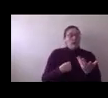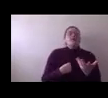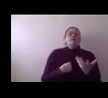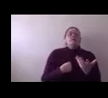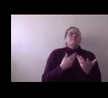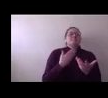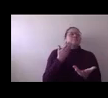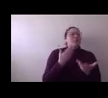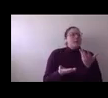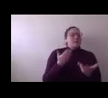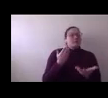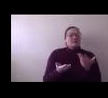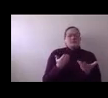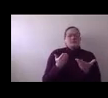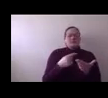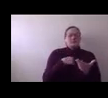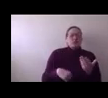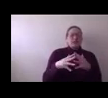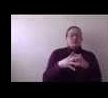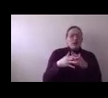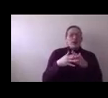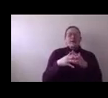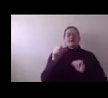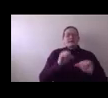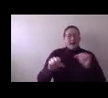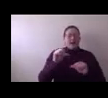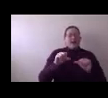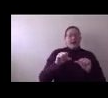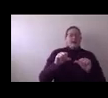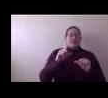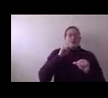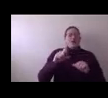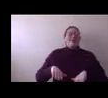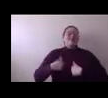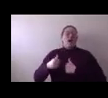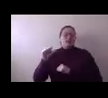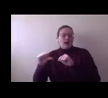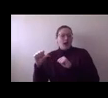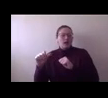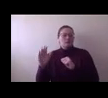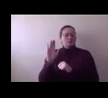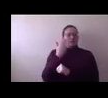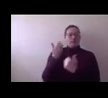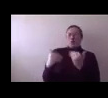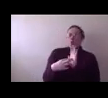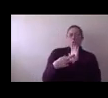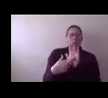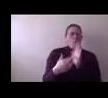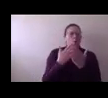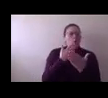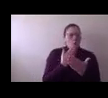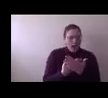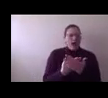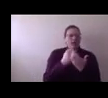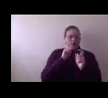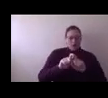maybe Chinese American scientists in the life sciences seem to be well represented in this panel. I'll talk